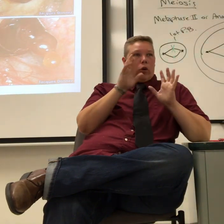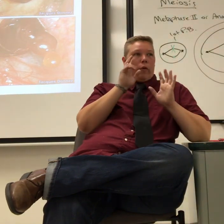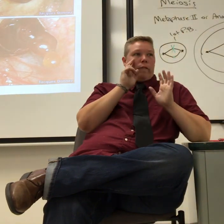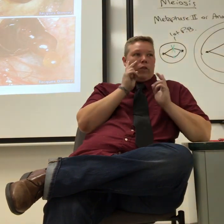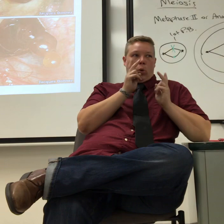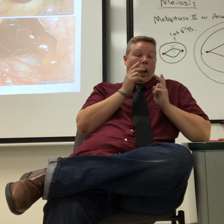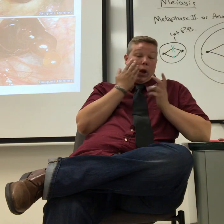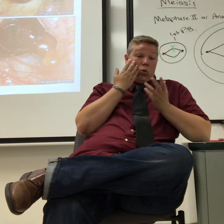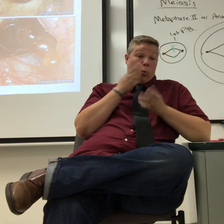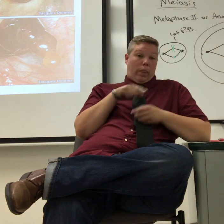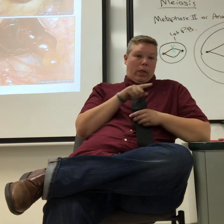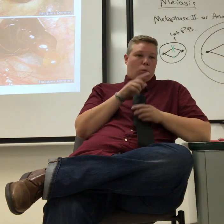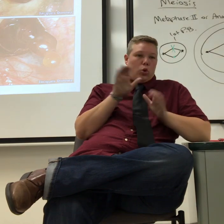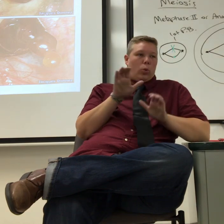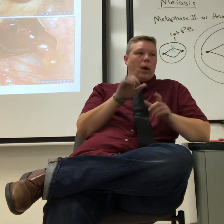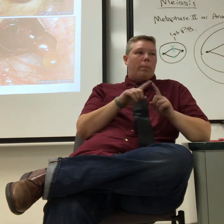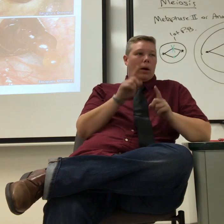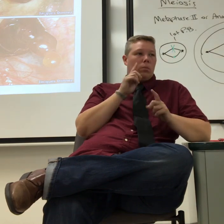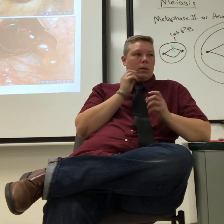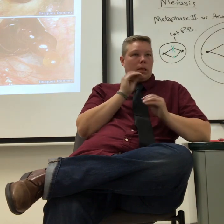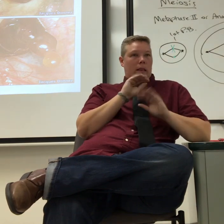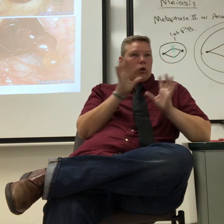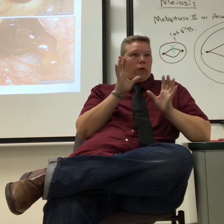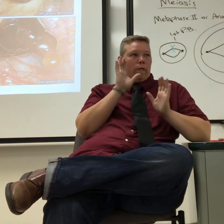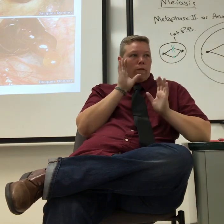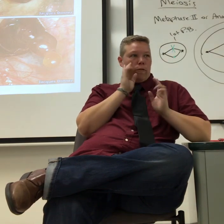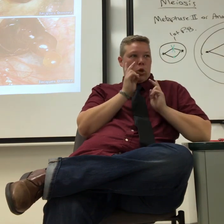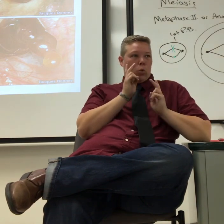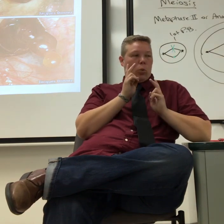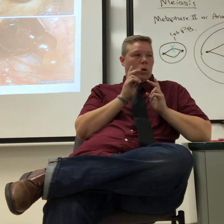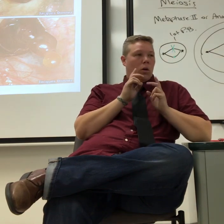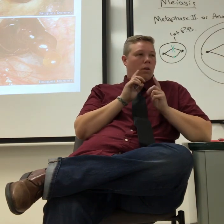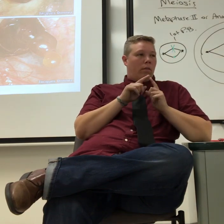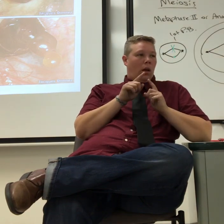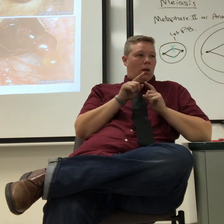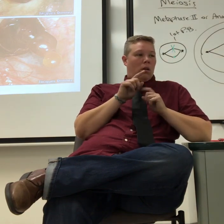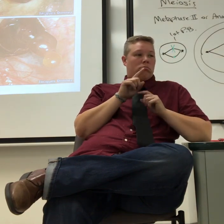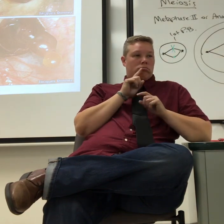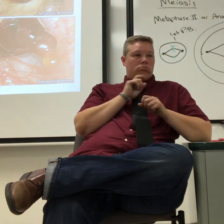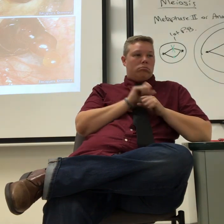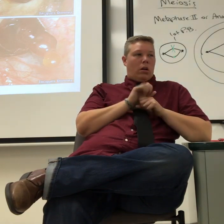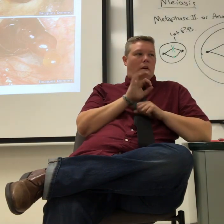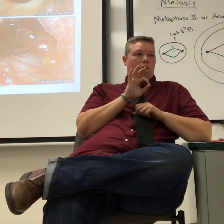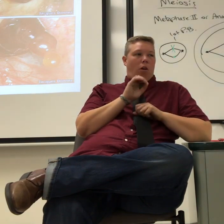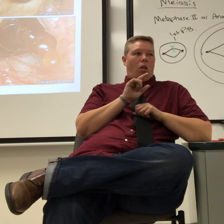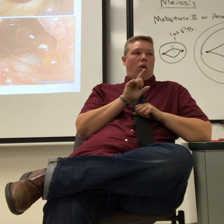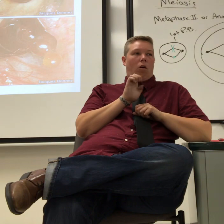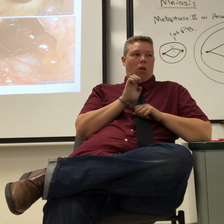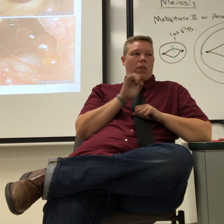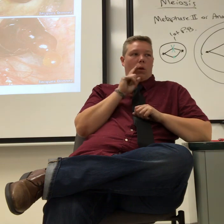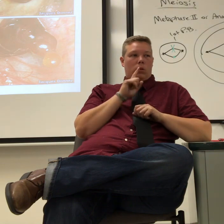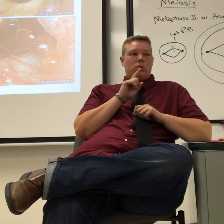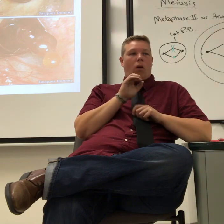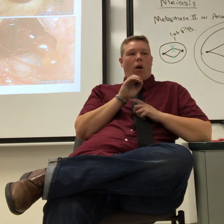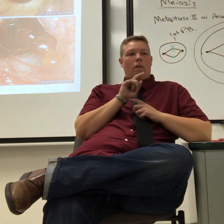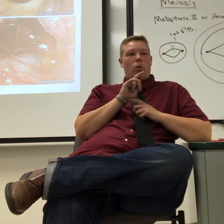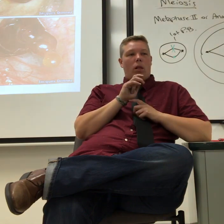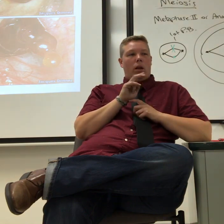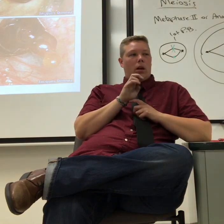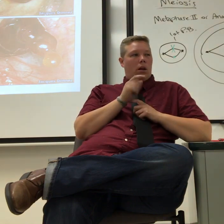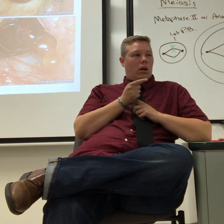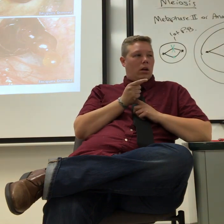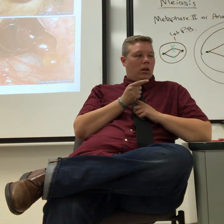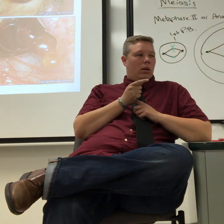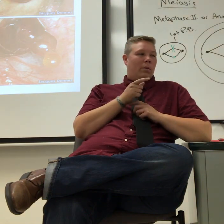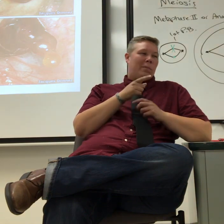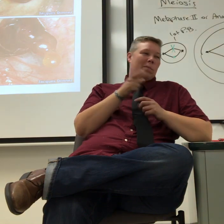view inside the ovary of a follicle that's ovulating. Okay. Again, they call it egg. It's really